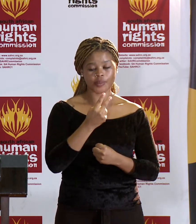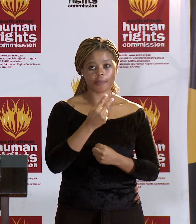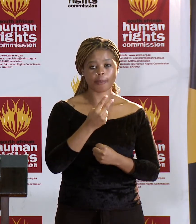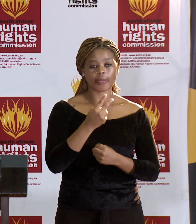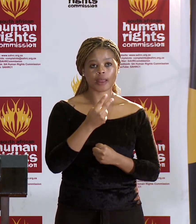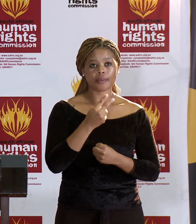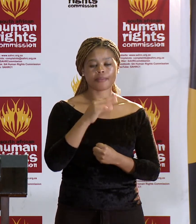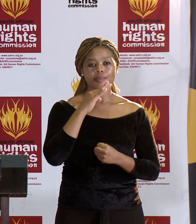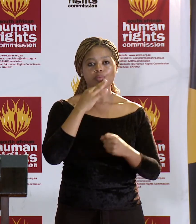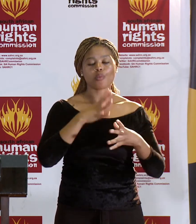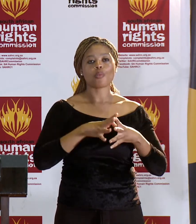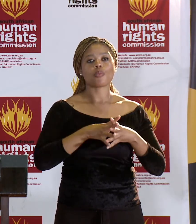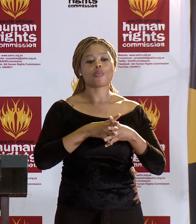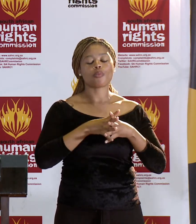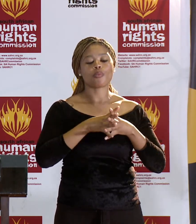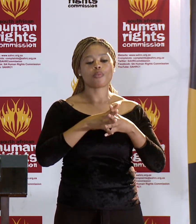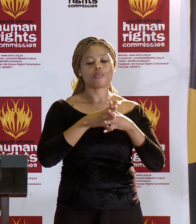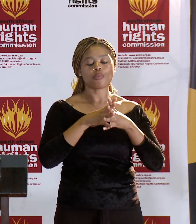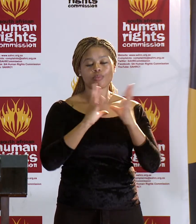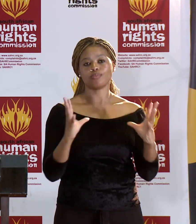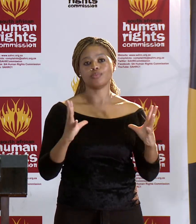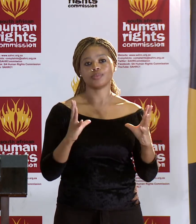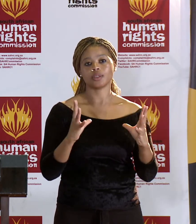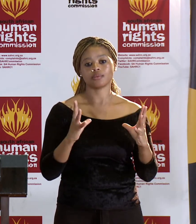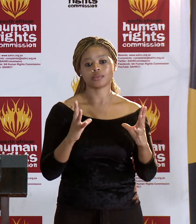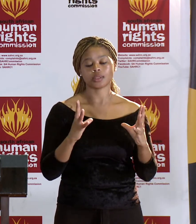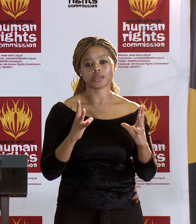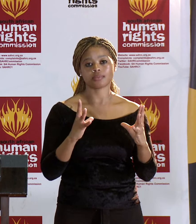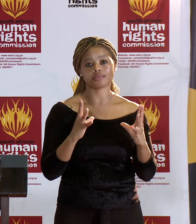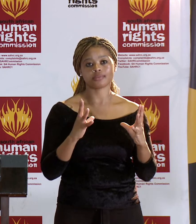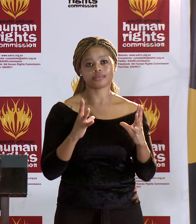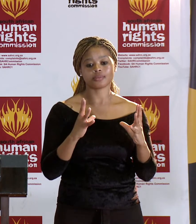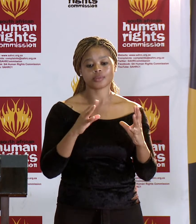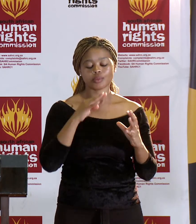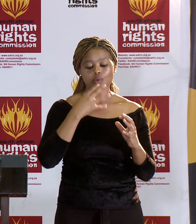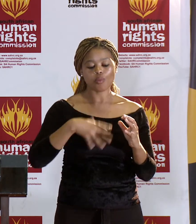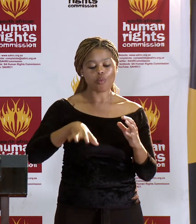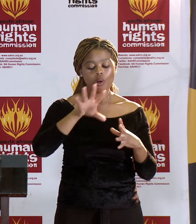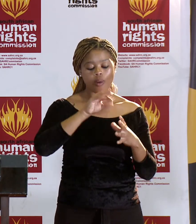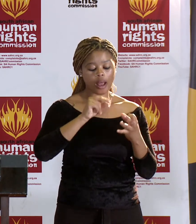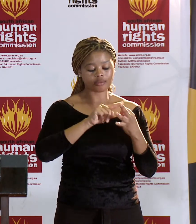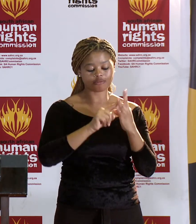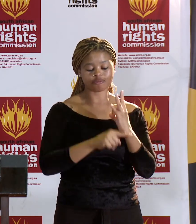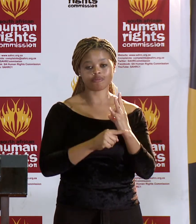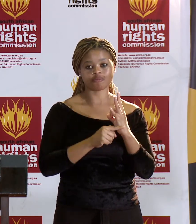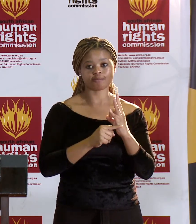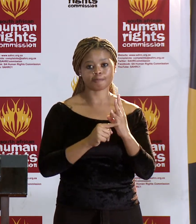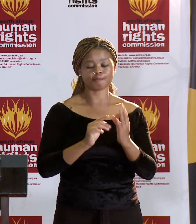It is the most precious thing amongst all three.